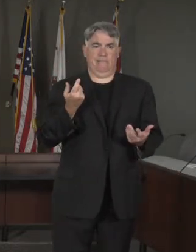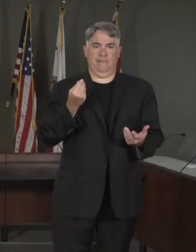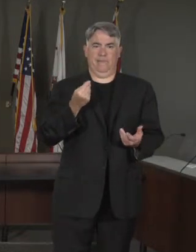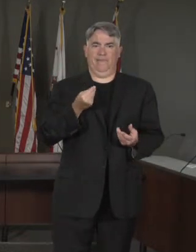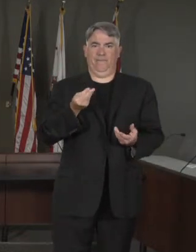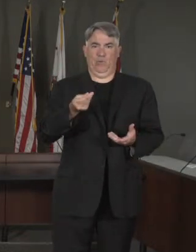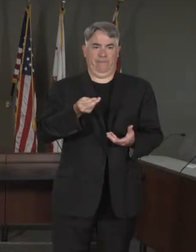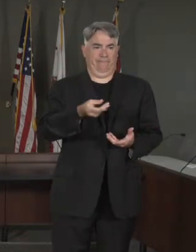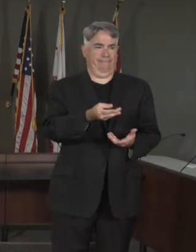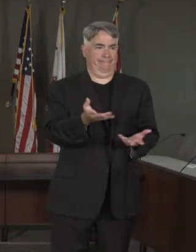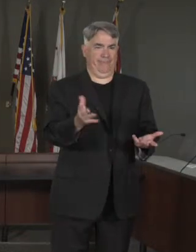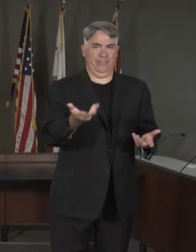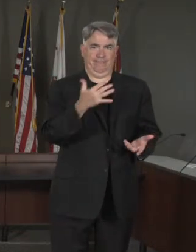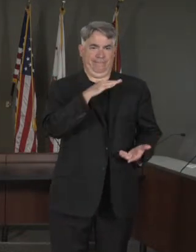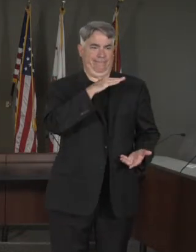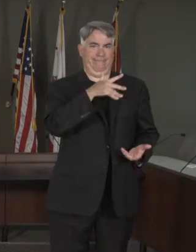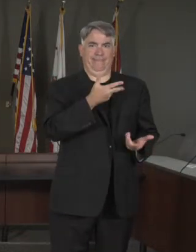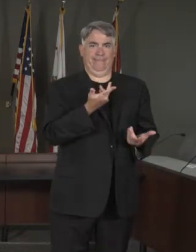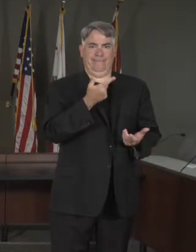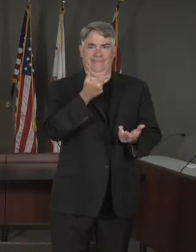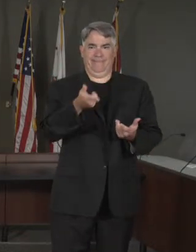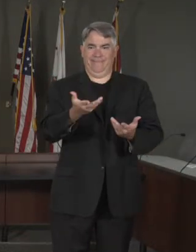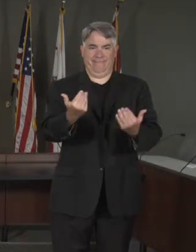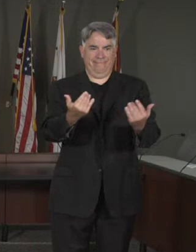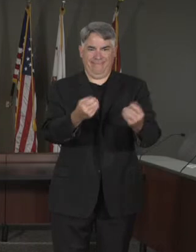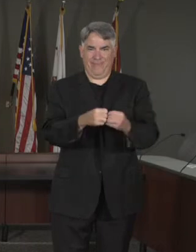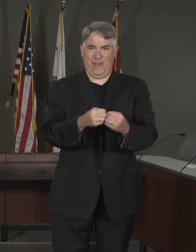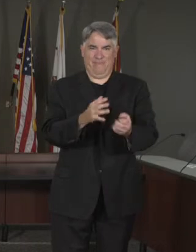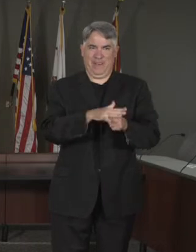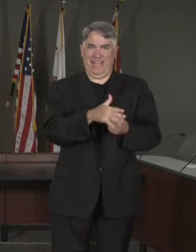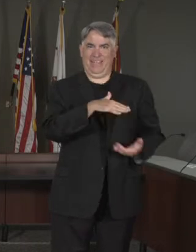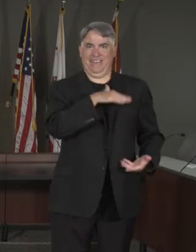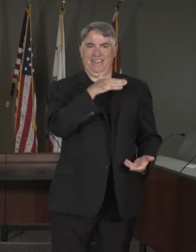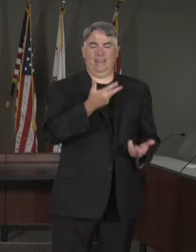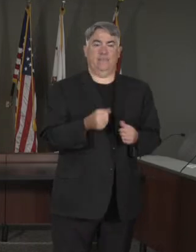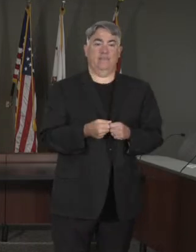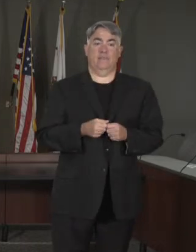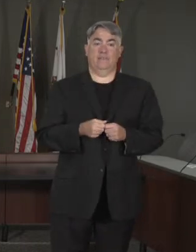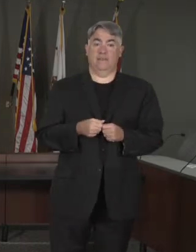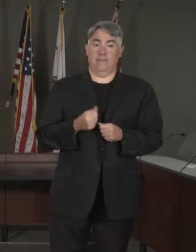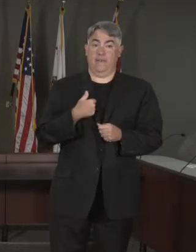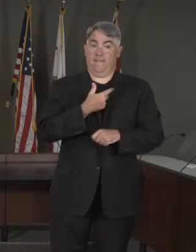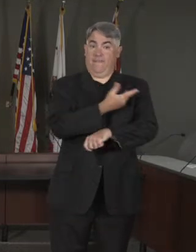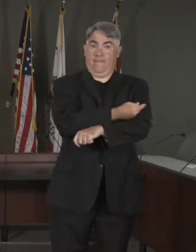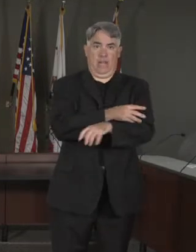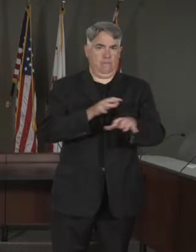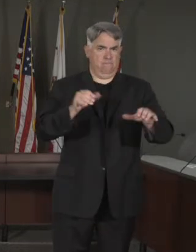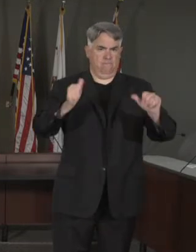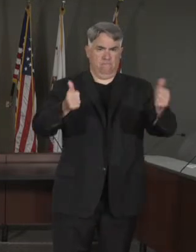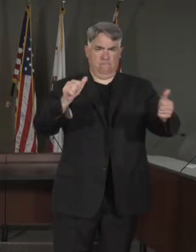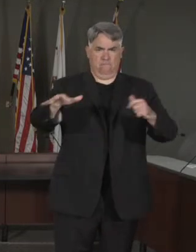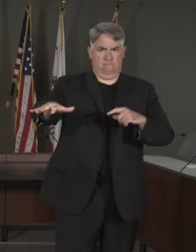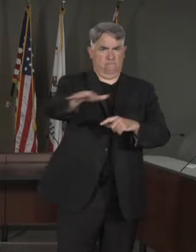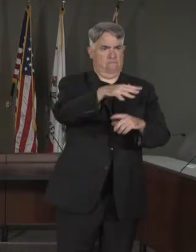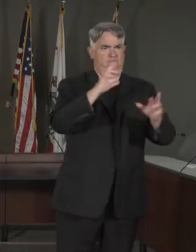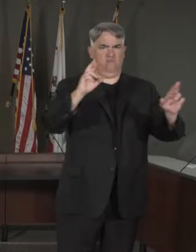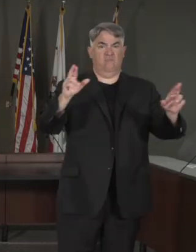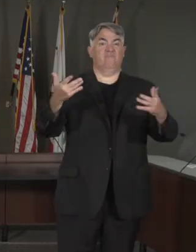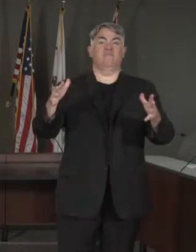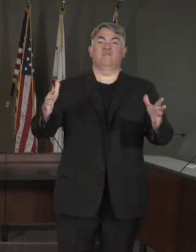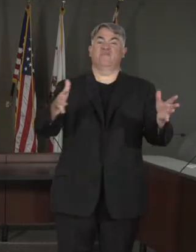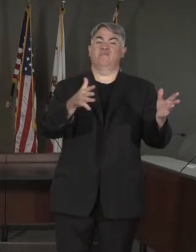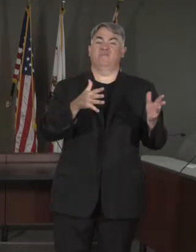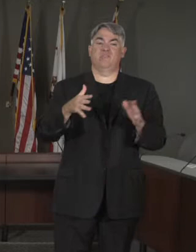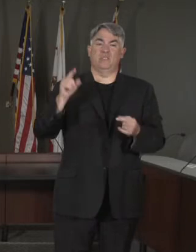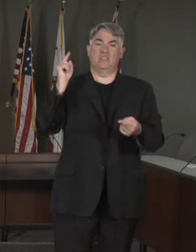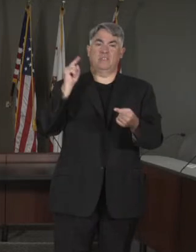more vaccines than we have people that want to get vaccinated, but we have vaccinated a lot of people. And so that's very, very